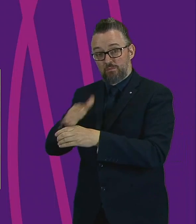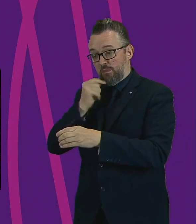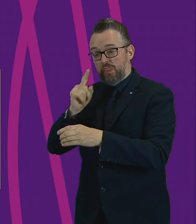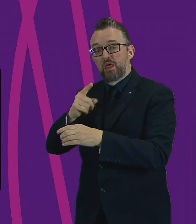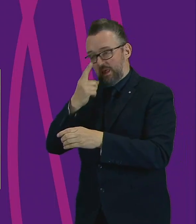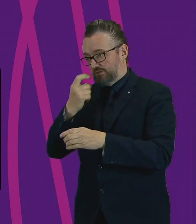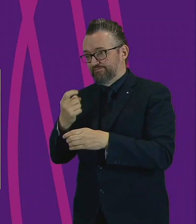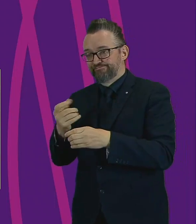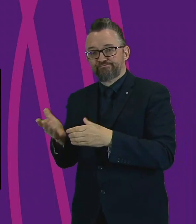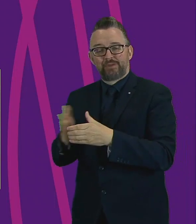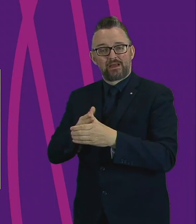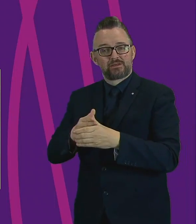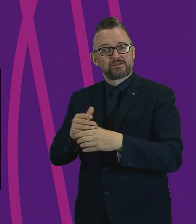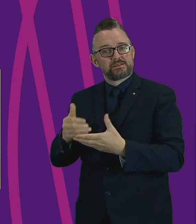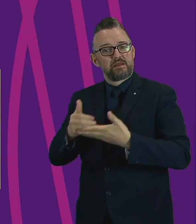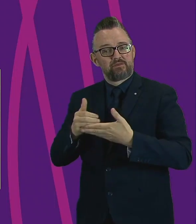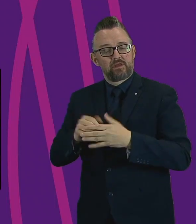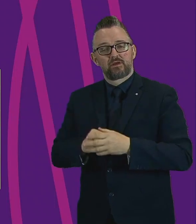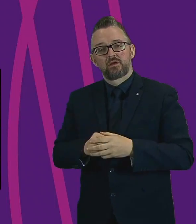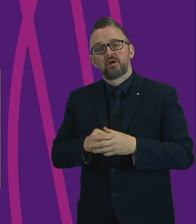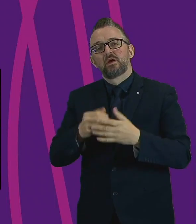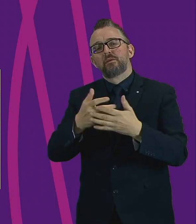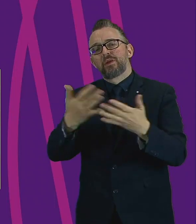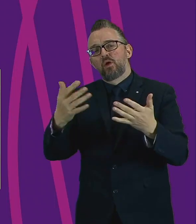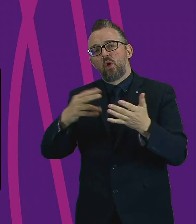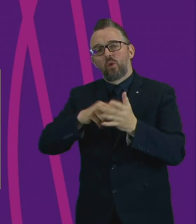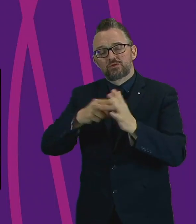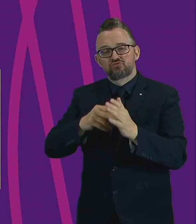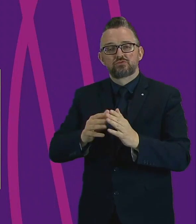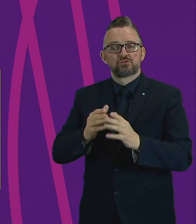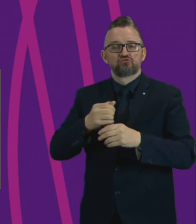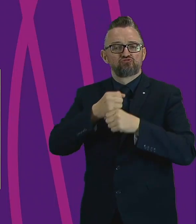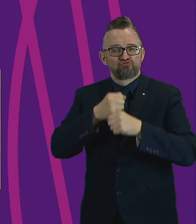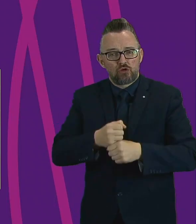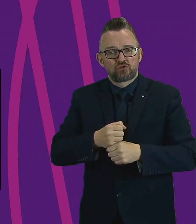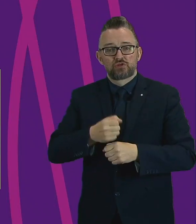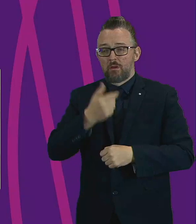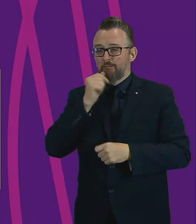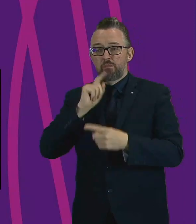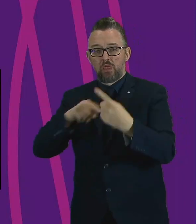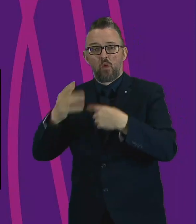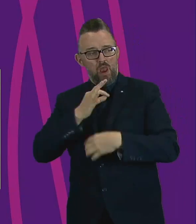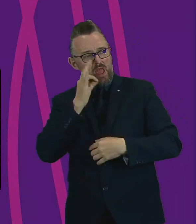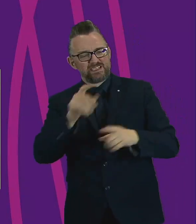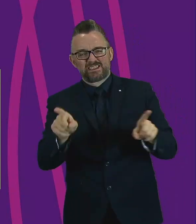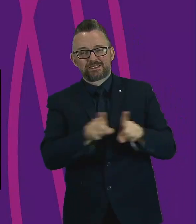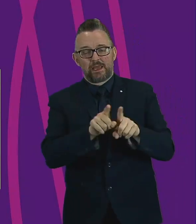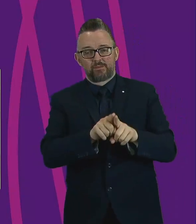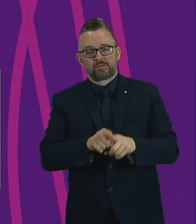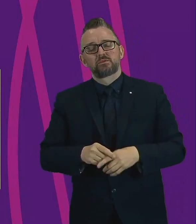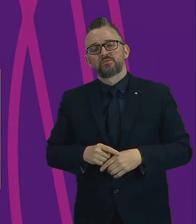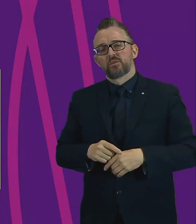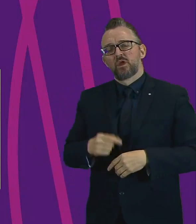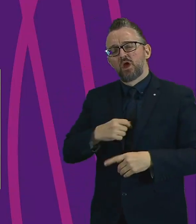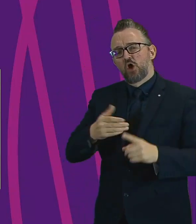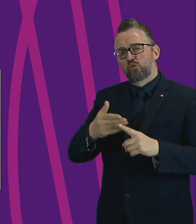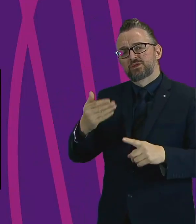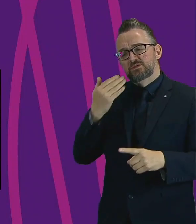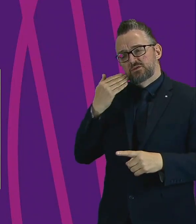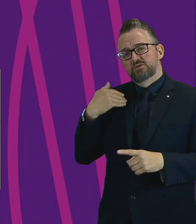health charities, organisations and members of the public have also been calling for this. Now, I note the Cabinet Secretary's announcement on Sunday and the publication